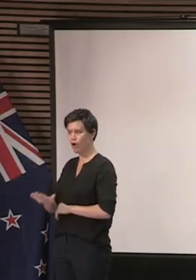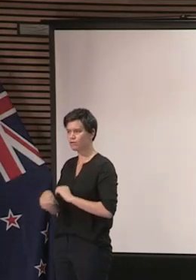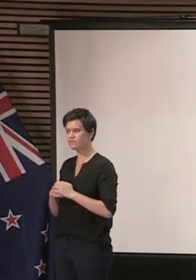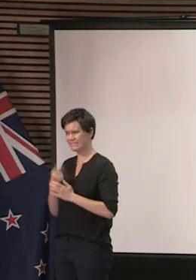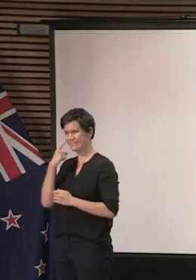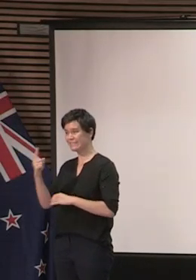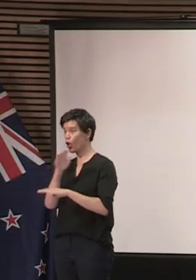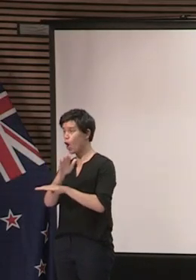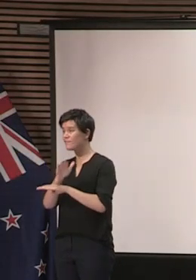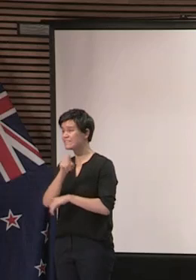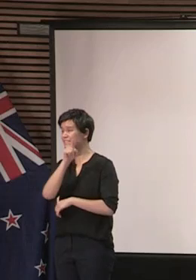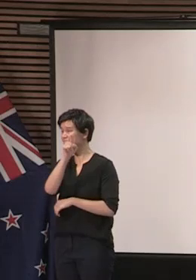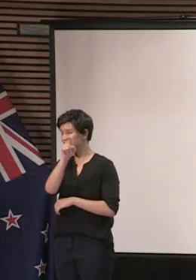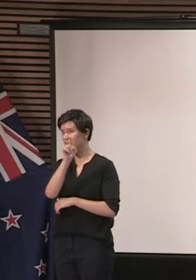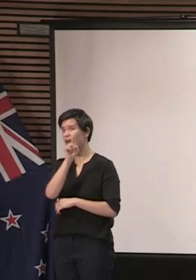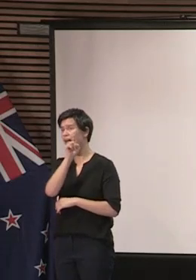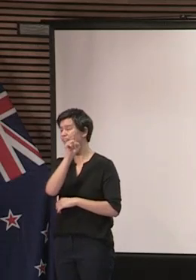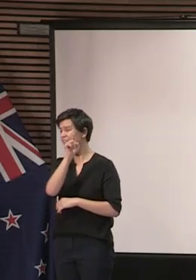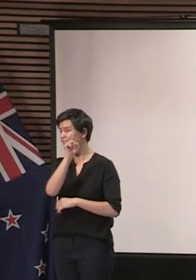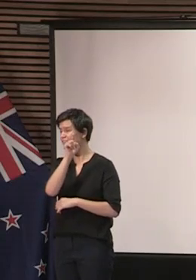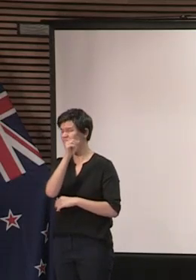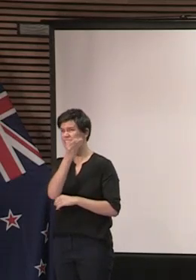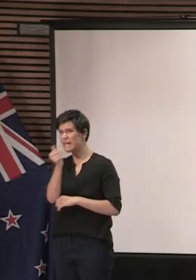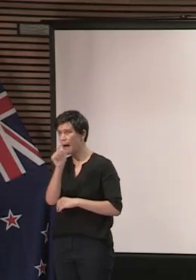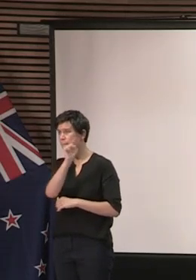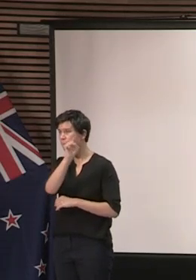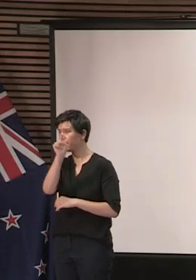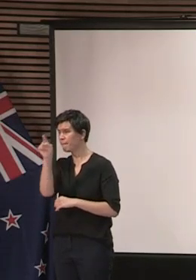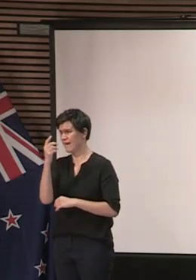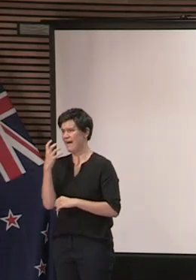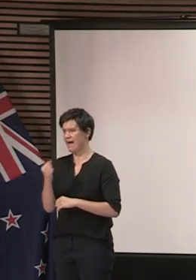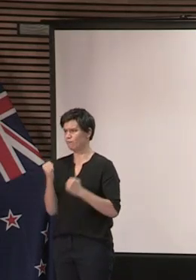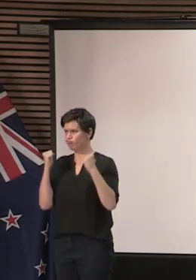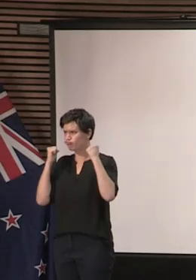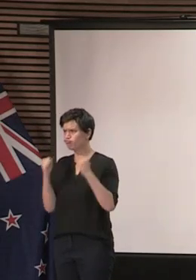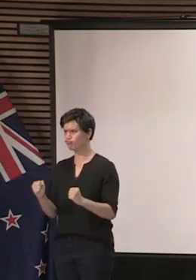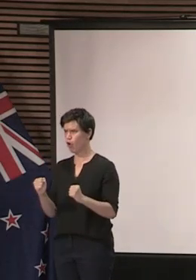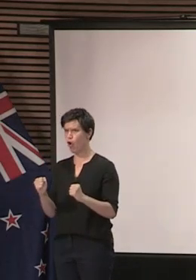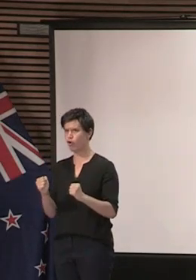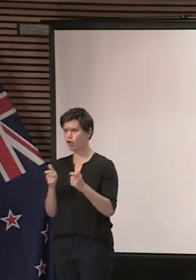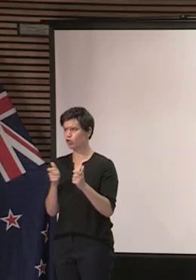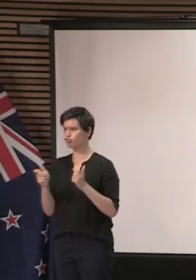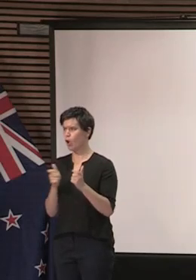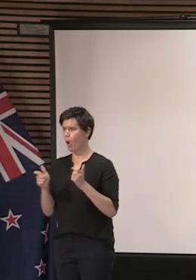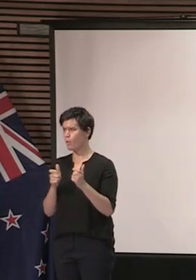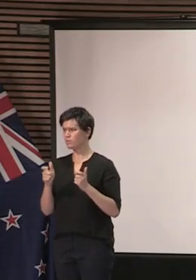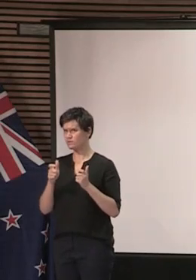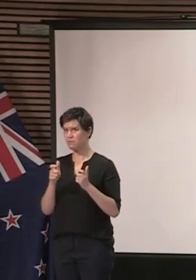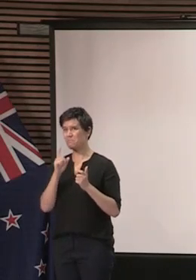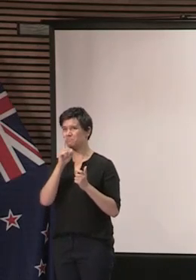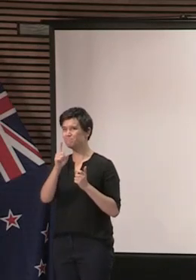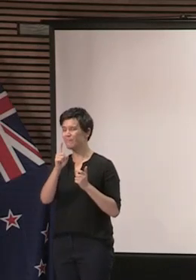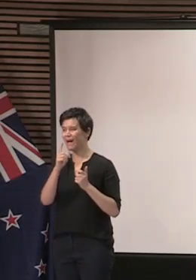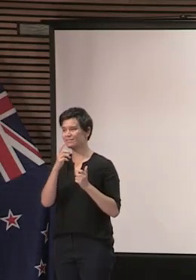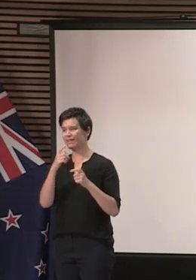world where they have prolonged periods of time with heavy levels of restriction. We moved hard and early so that we can move